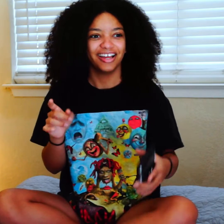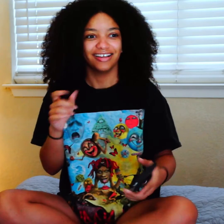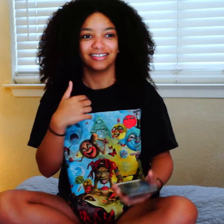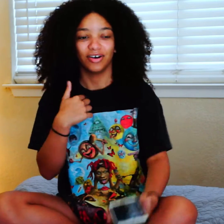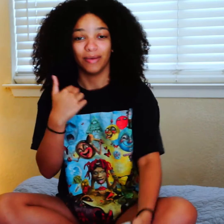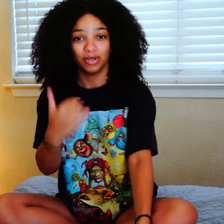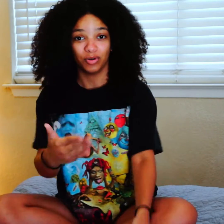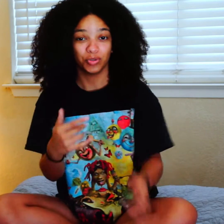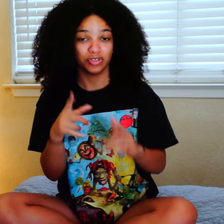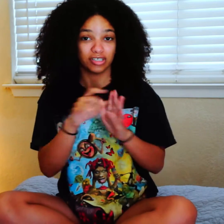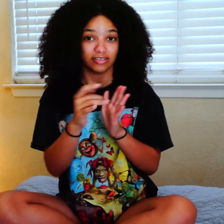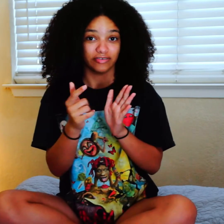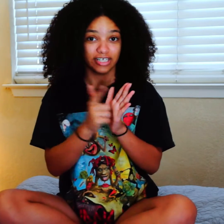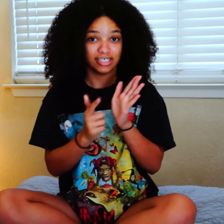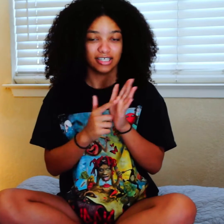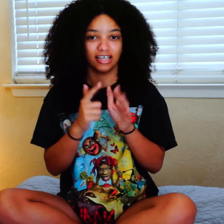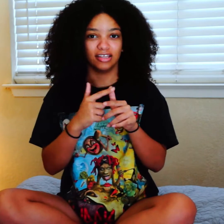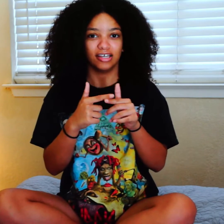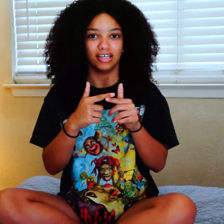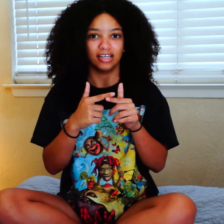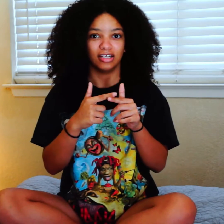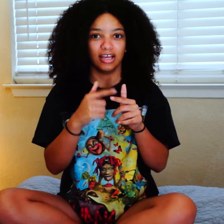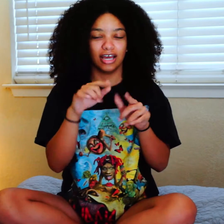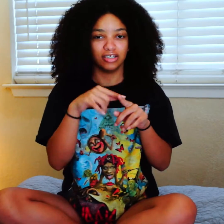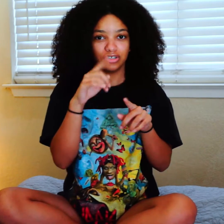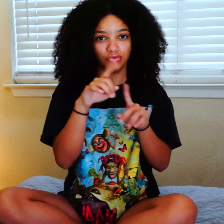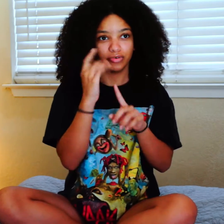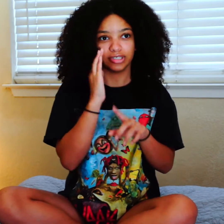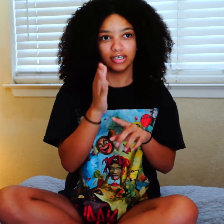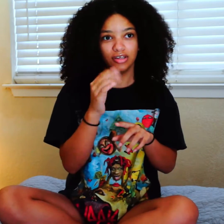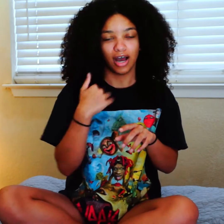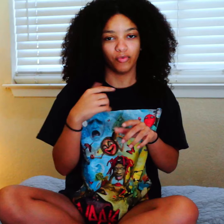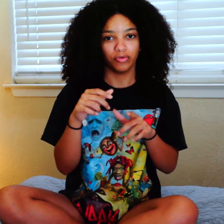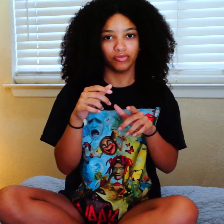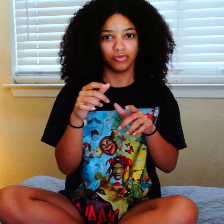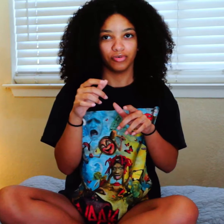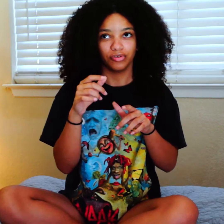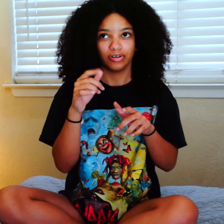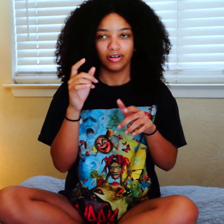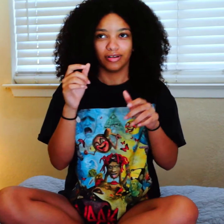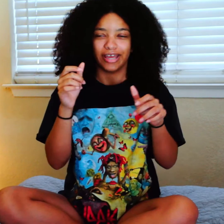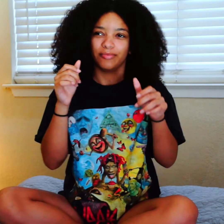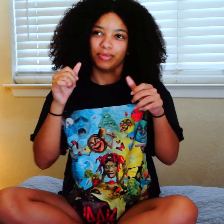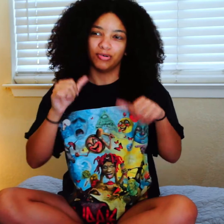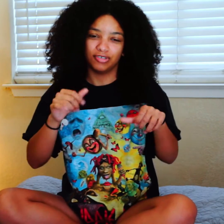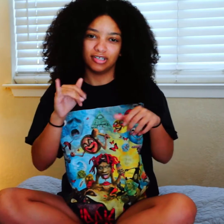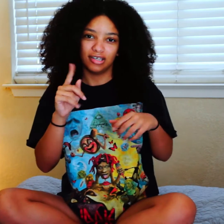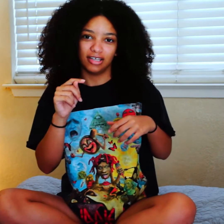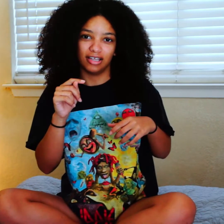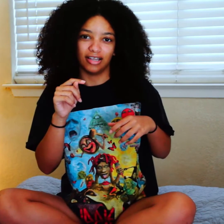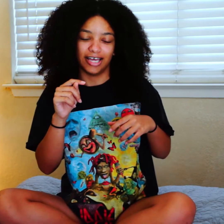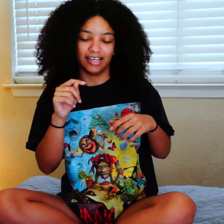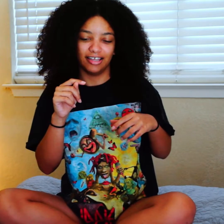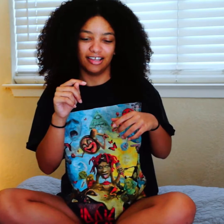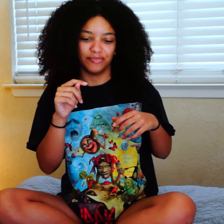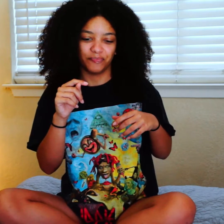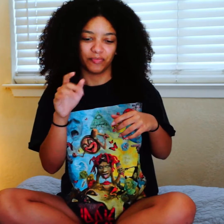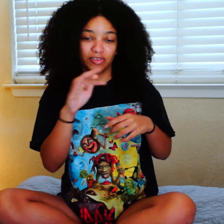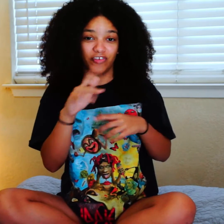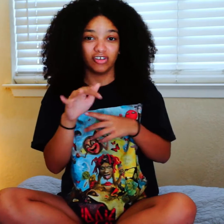so I'm gonna go through this list, and then as you will see, I will like post it, like finger spell